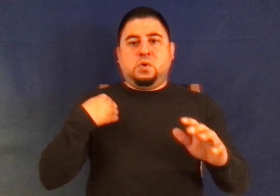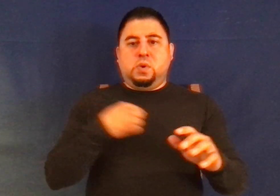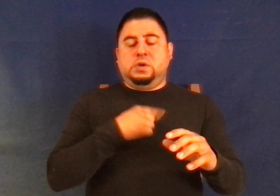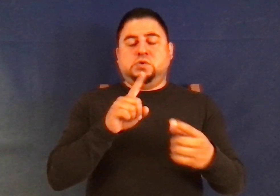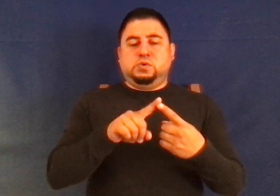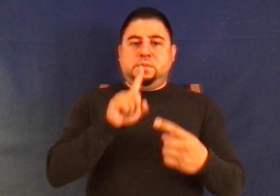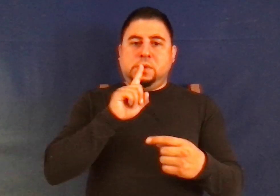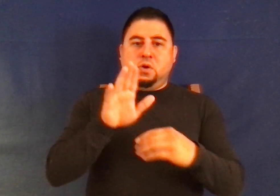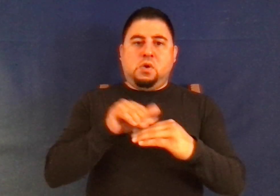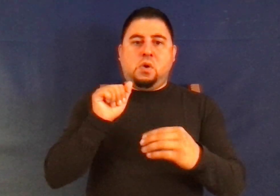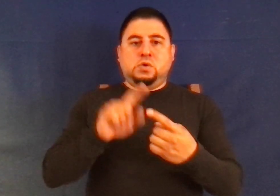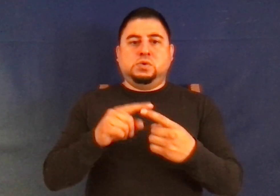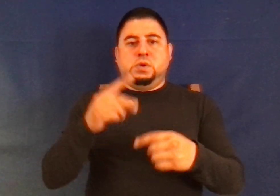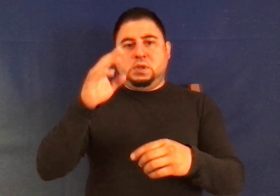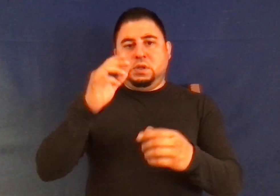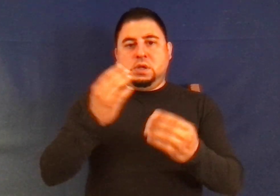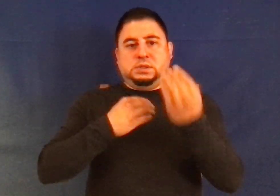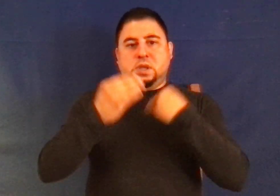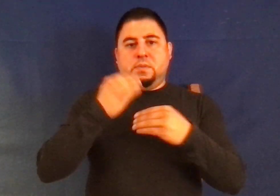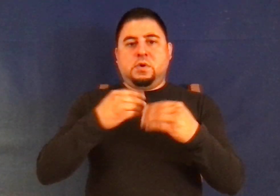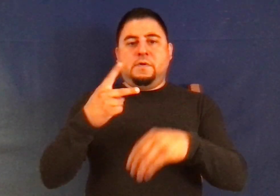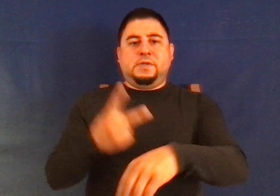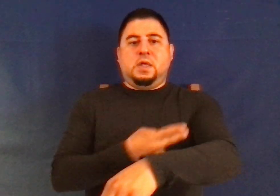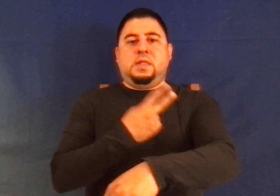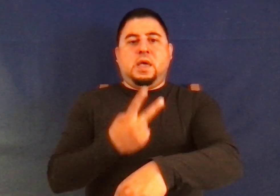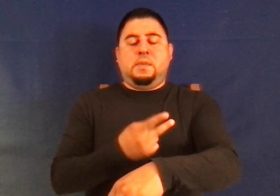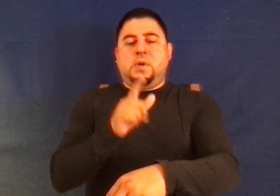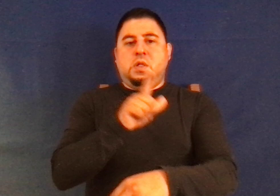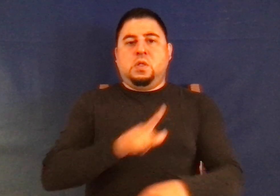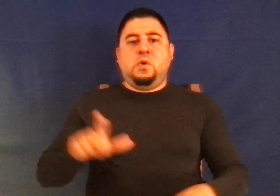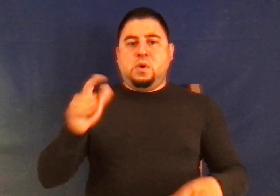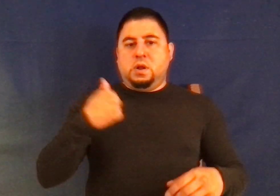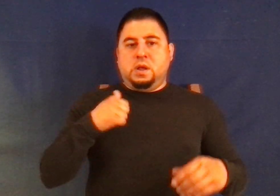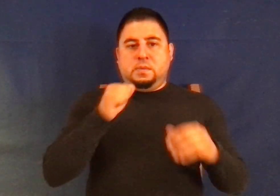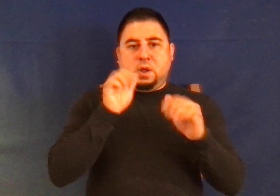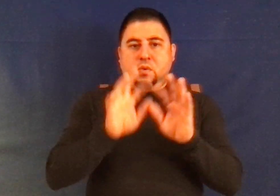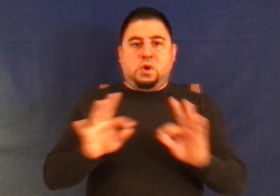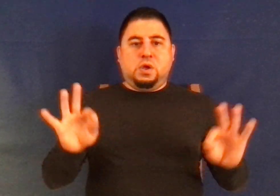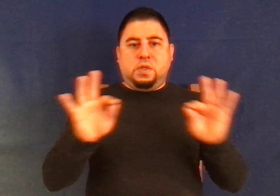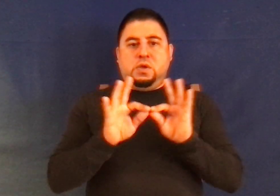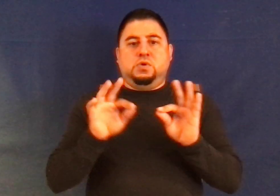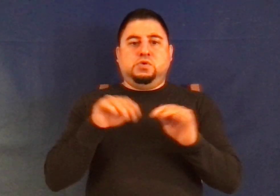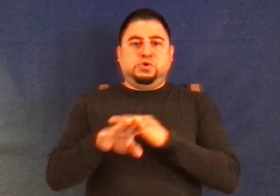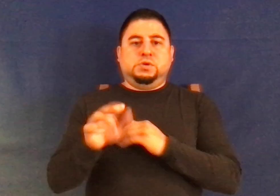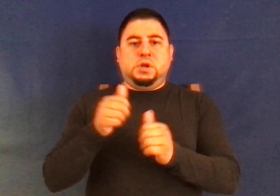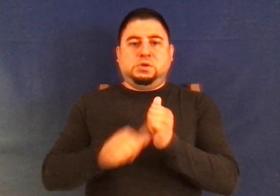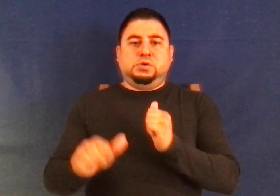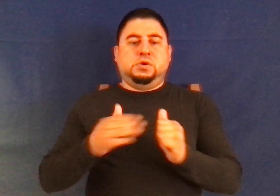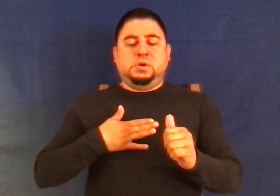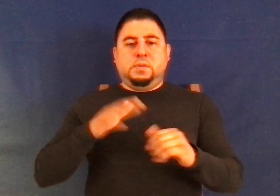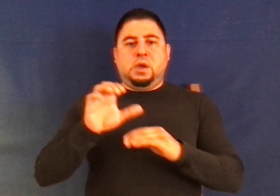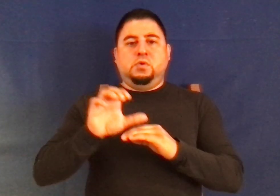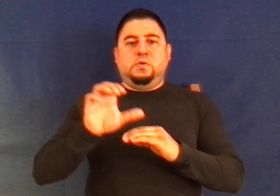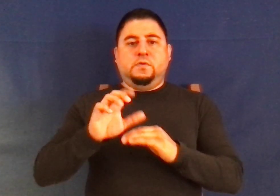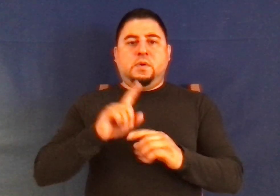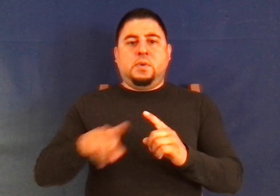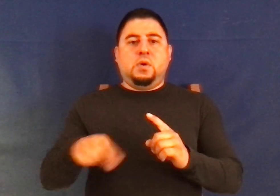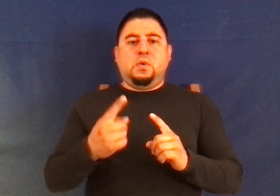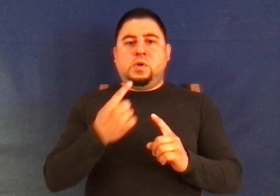called to the supper of the Lamb. Lord, I am not worthy that you should enter under my roof, but only